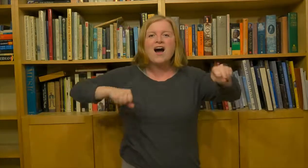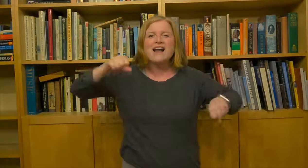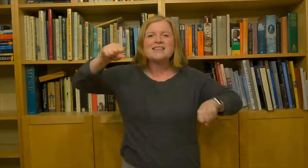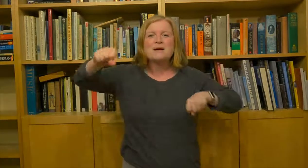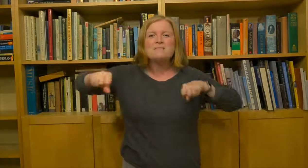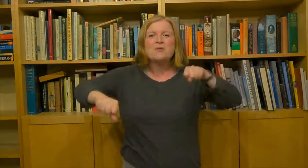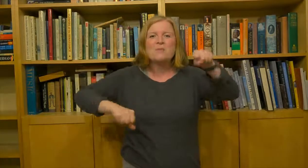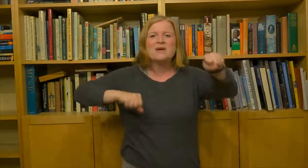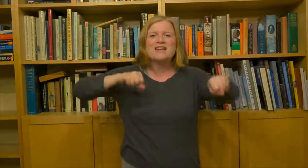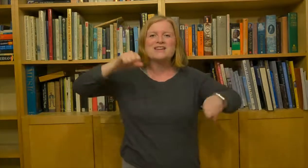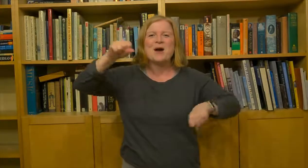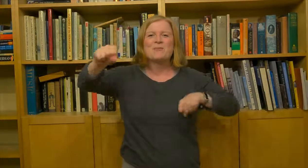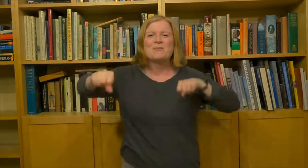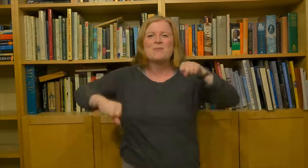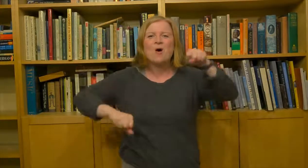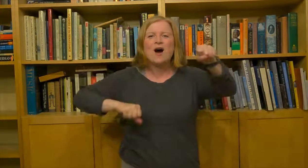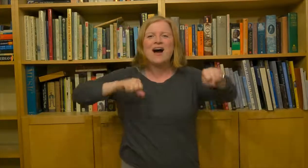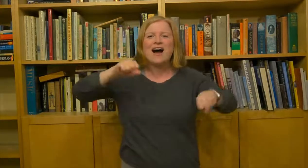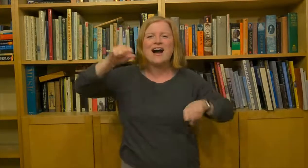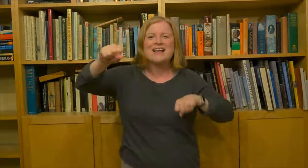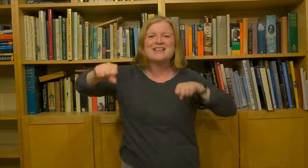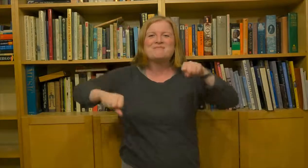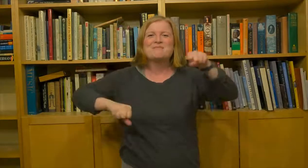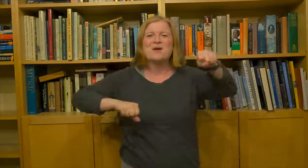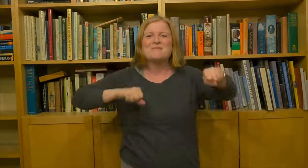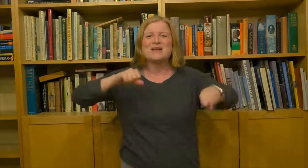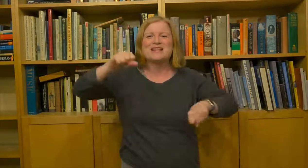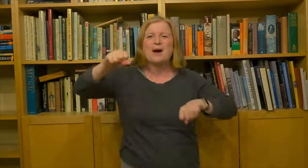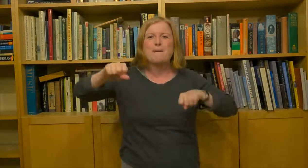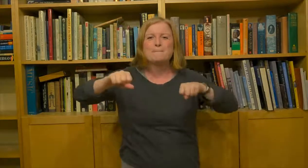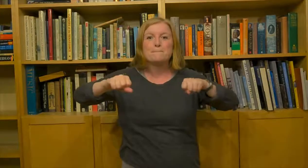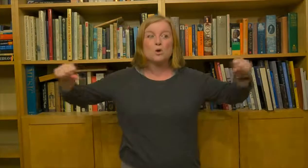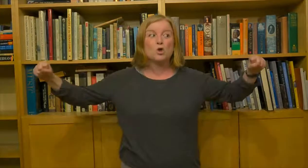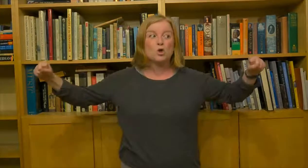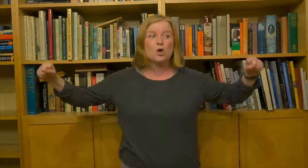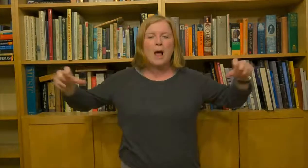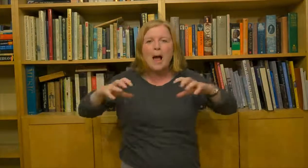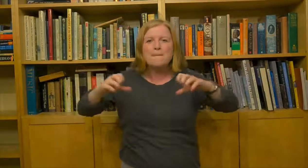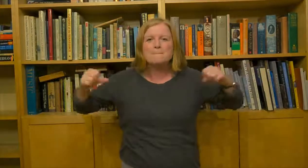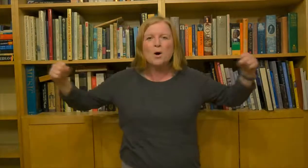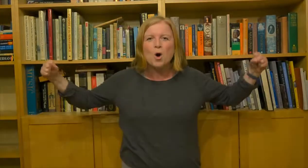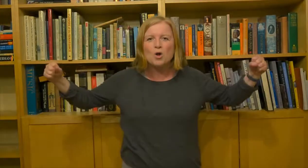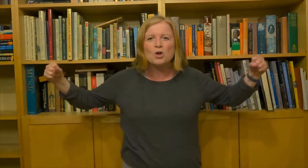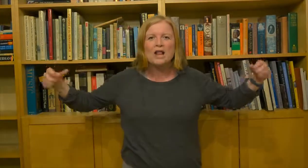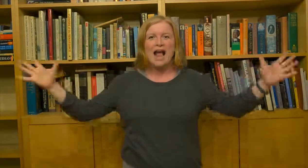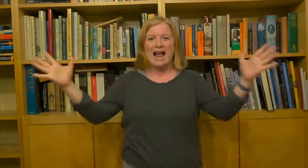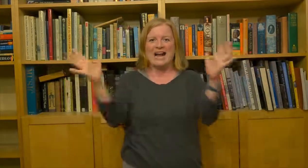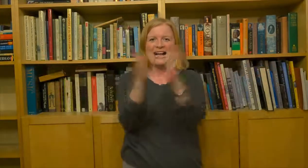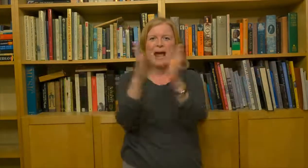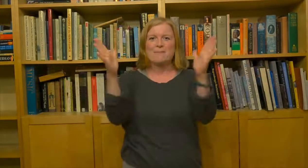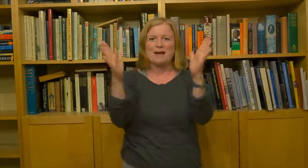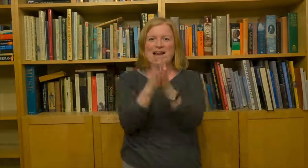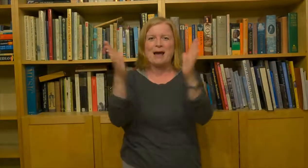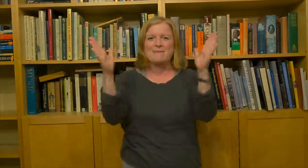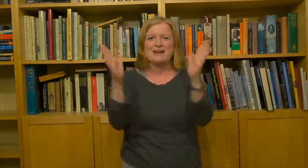Wind the bobbin up, wind the bobbin up, pull, pull, clap, clap,